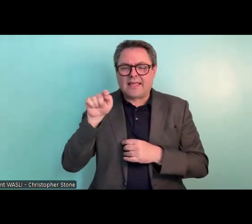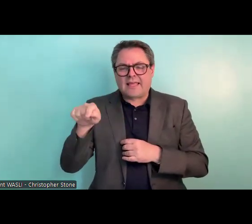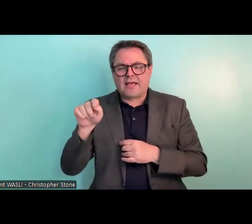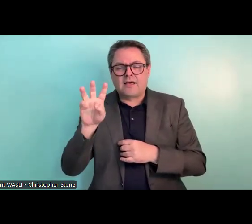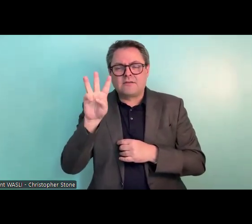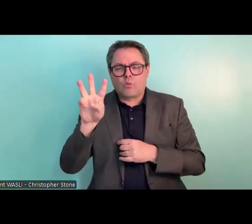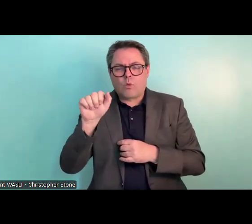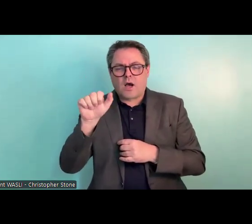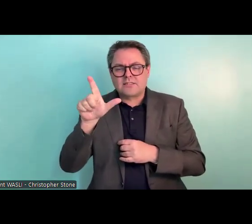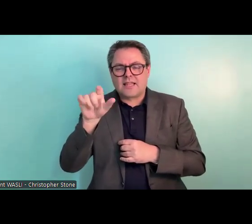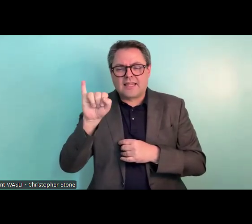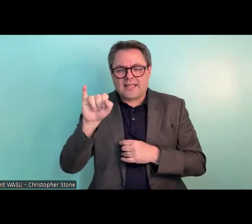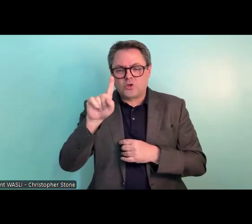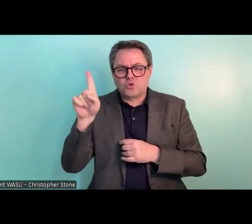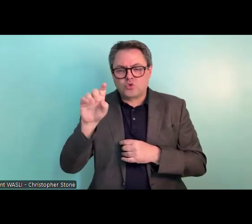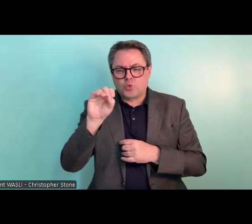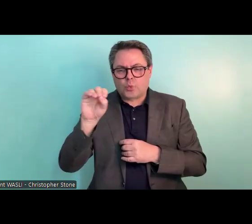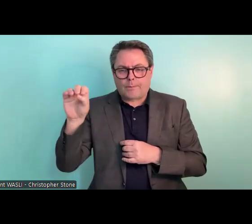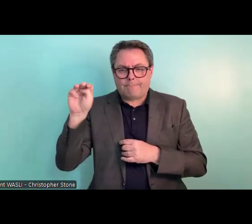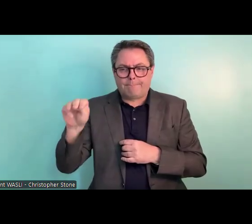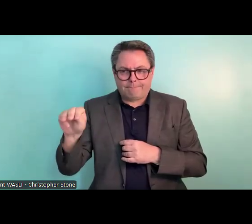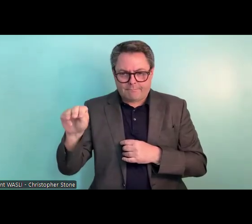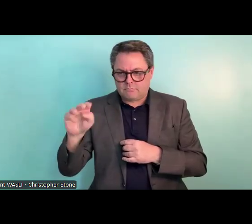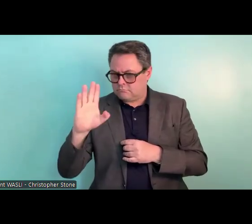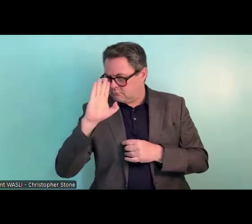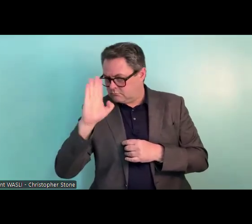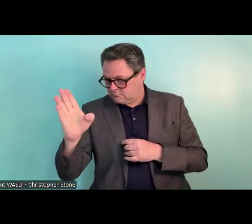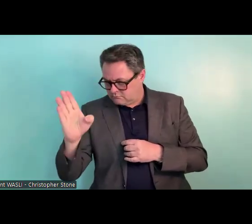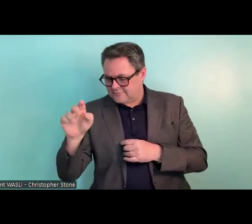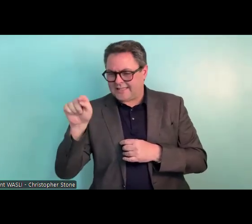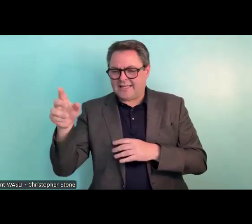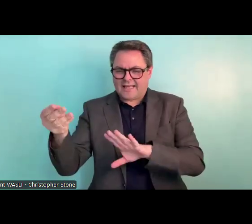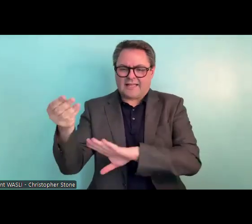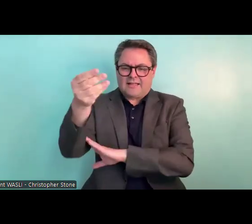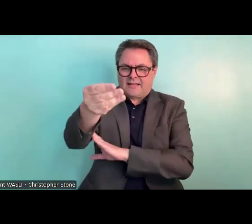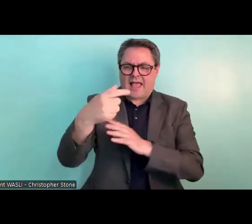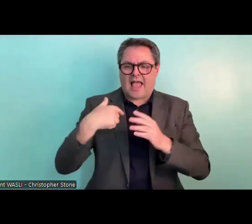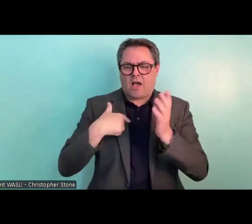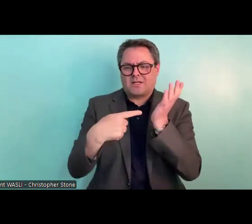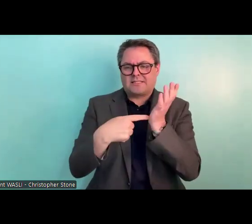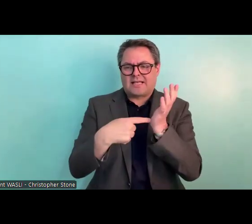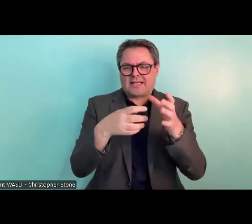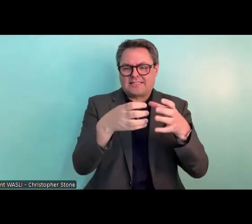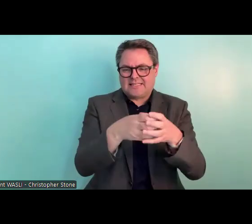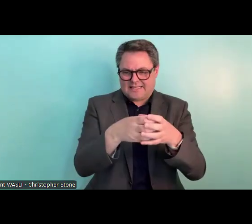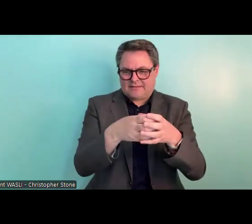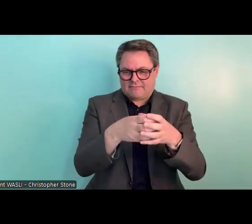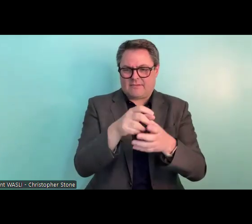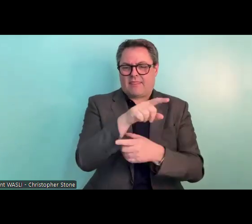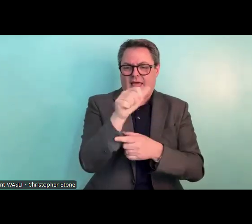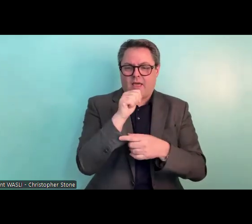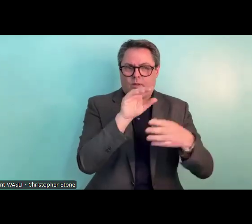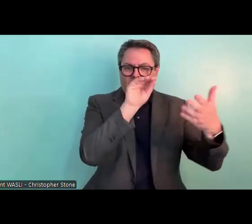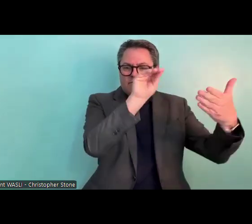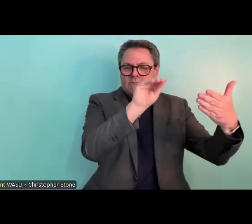to Timothy directly. So he is WASLI Zoom. So if you send him that email address directly,